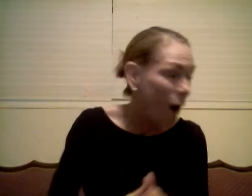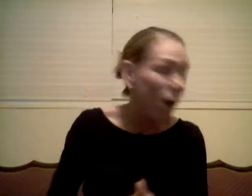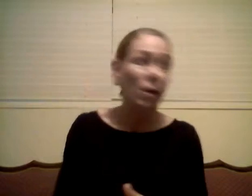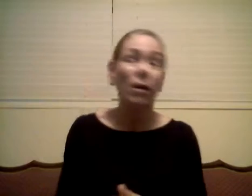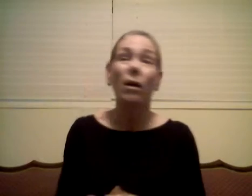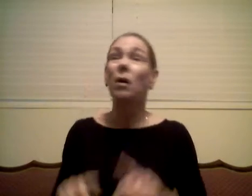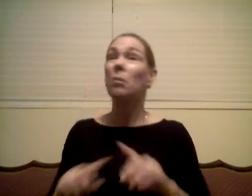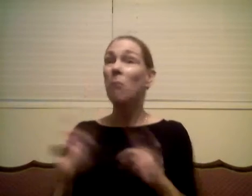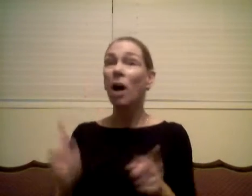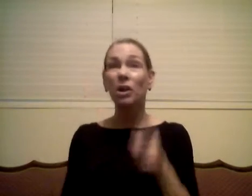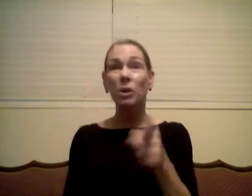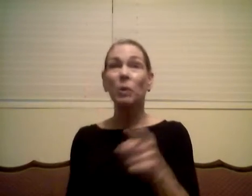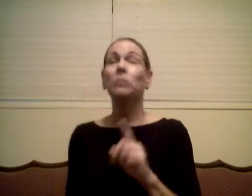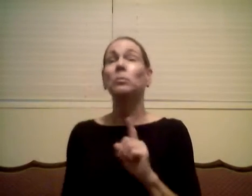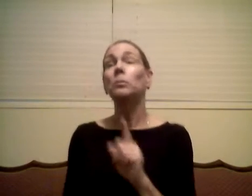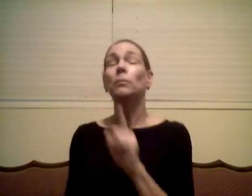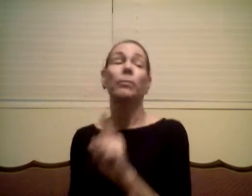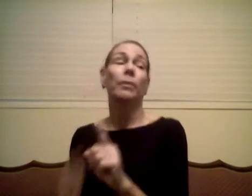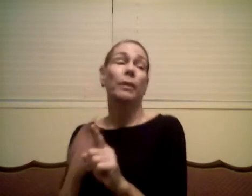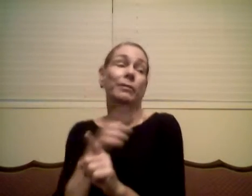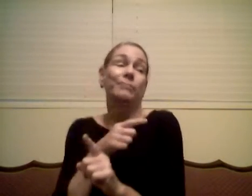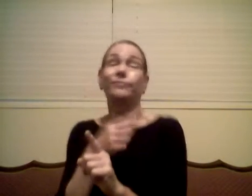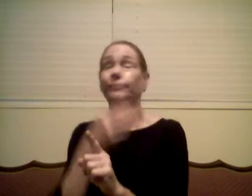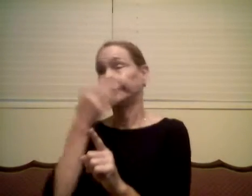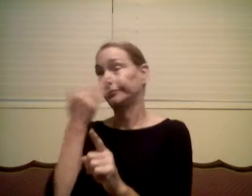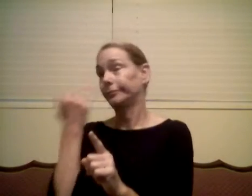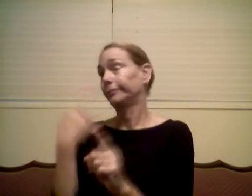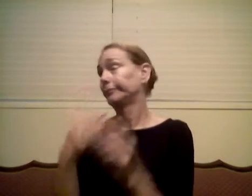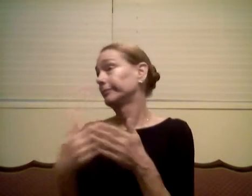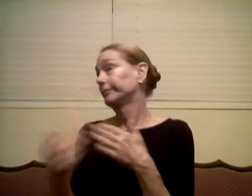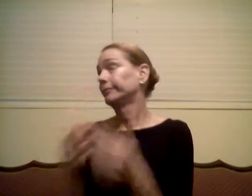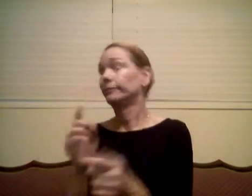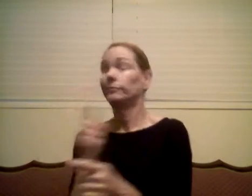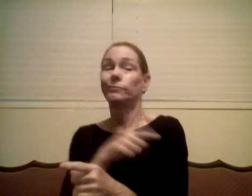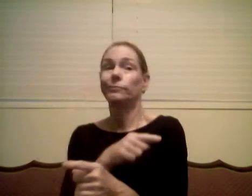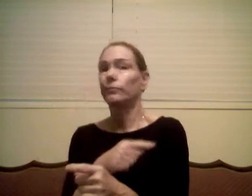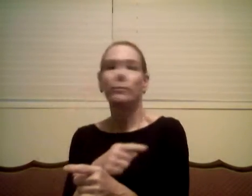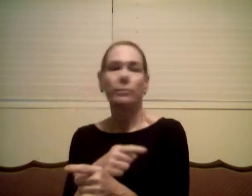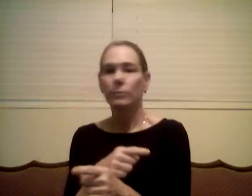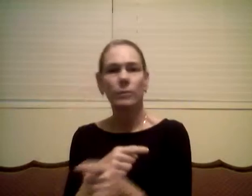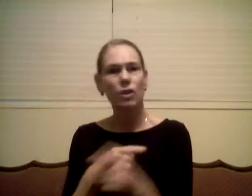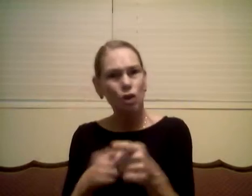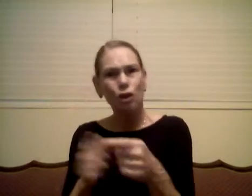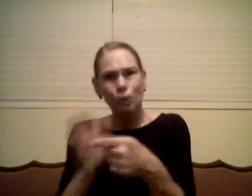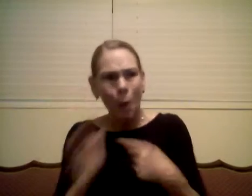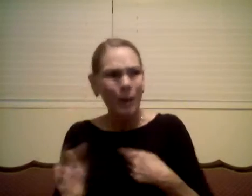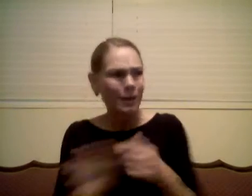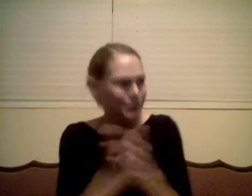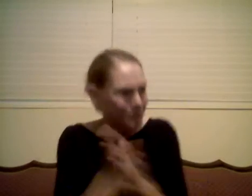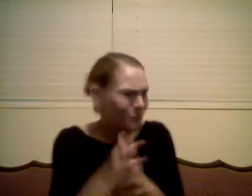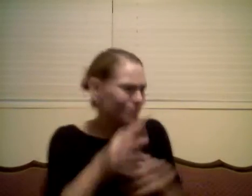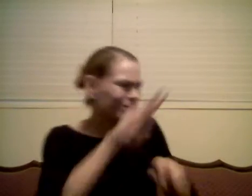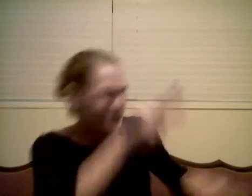that seat. You're going to be feeling that leather. You're going to be looking all up in those buttons, right? Smelling it, touching it. Oh,